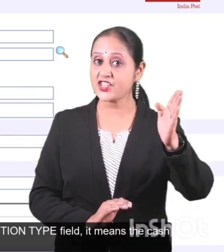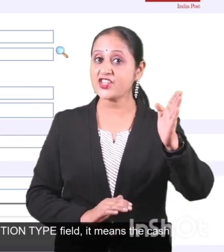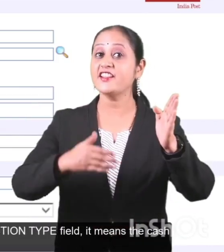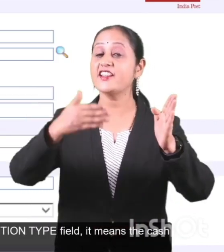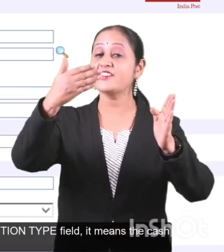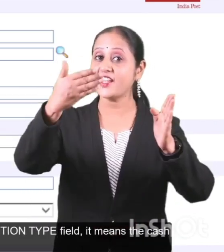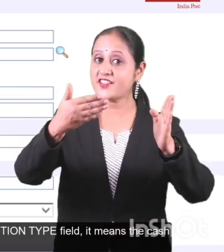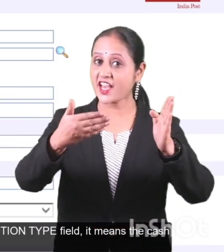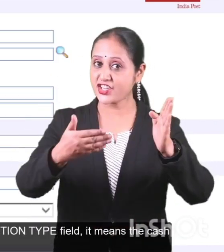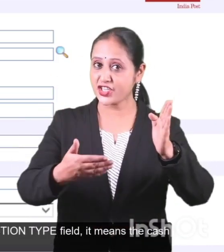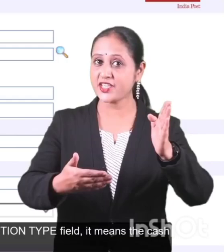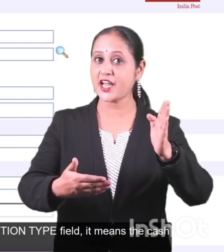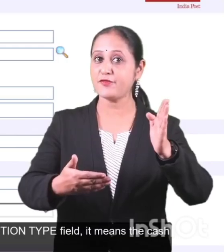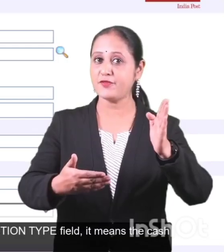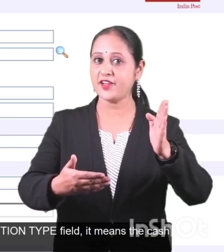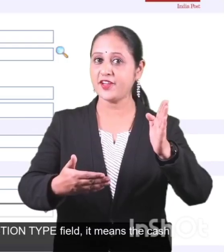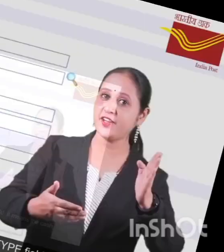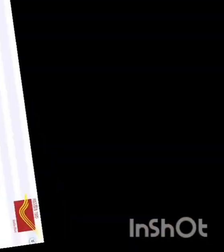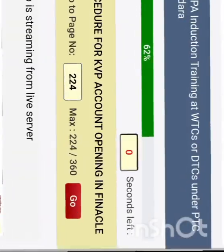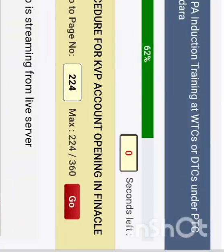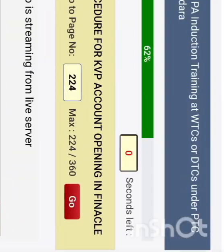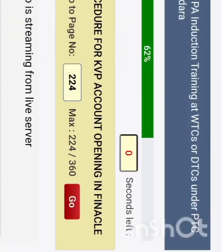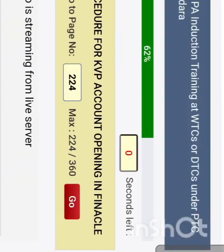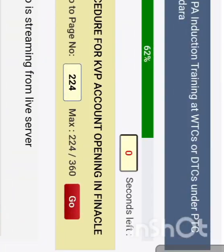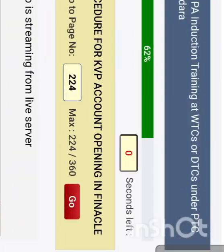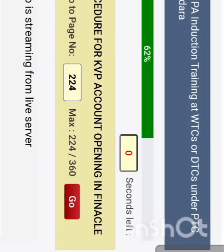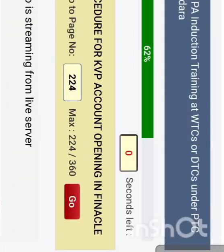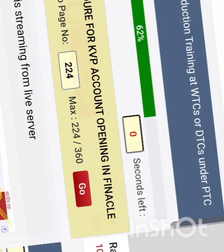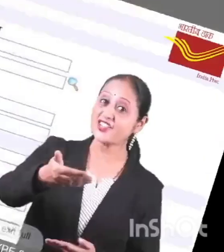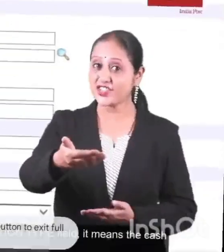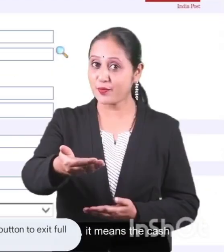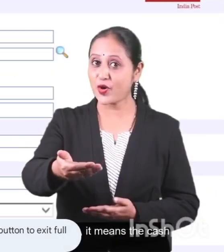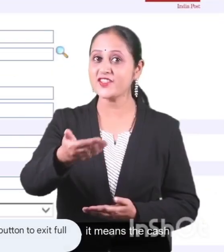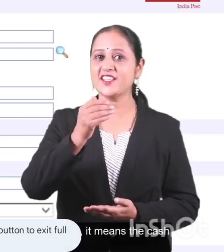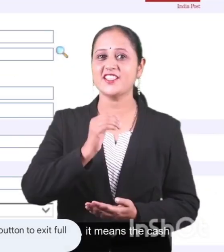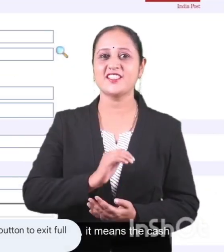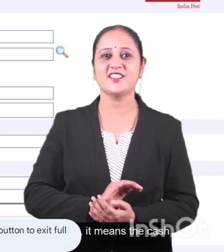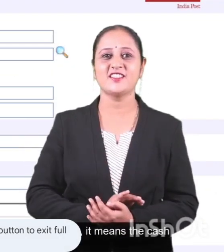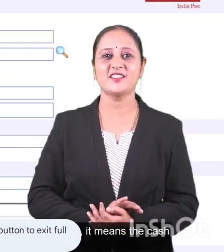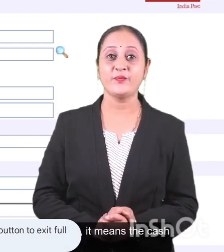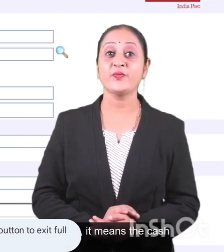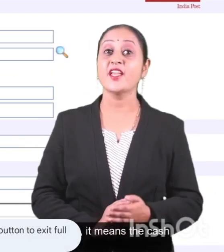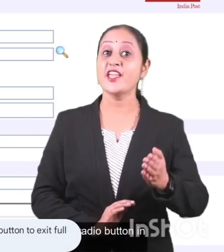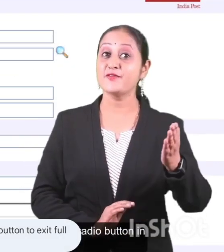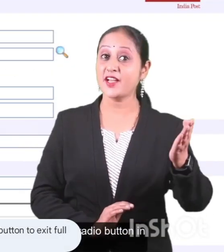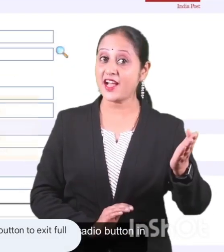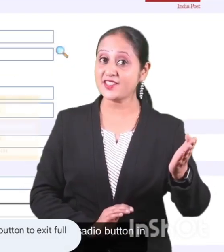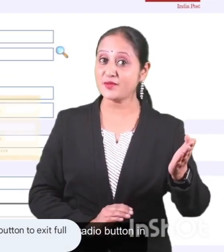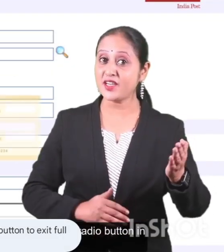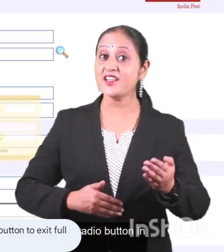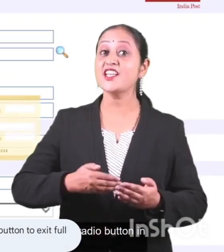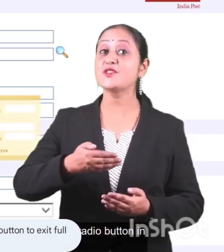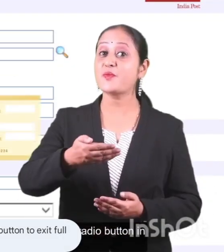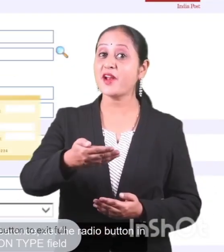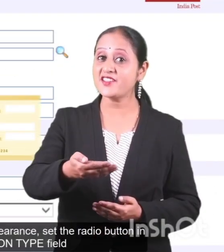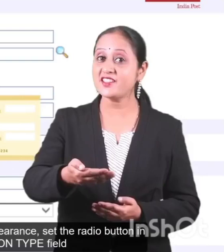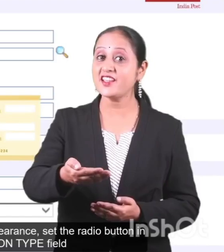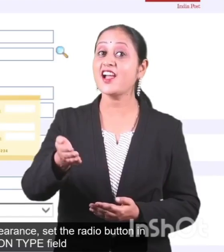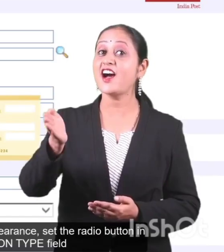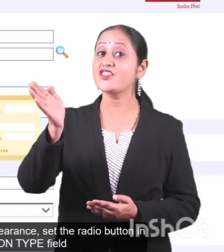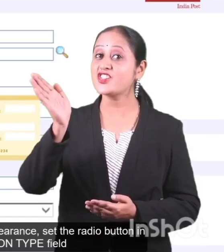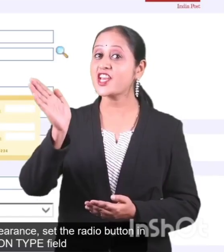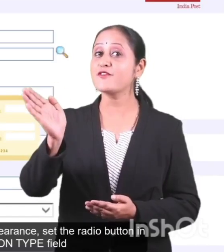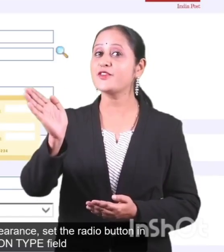button in cash in the transaction type field, it means the cash deposit. If the customer